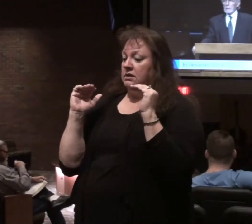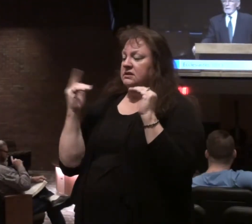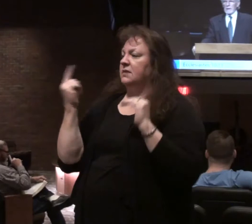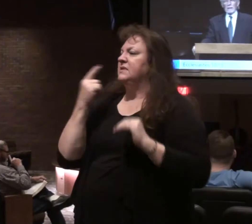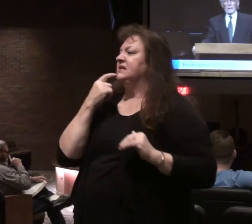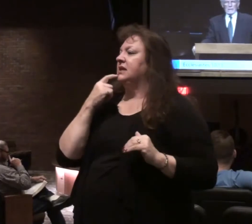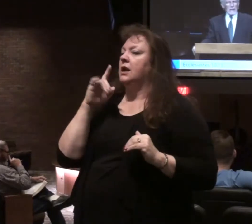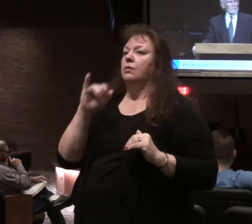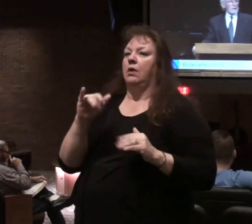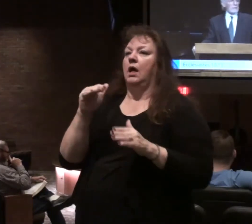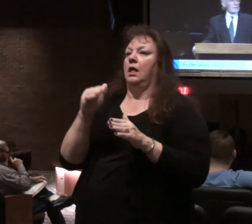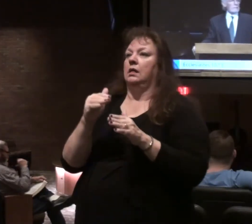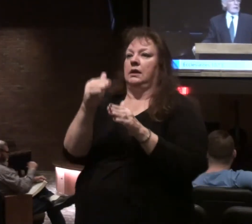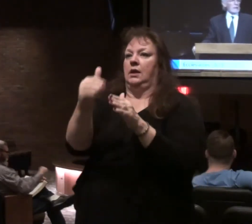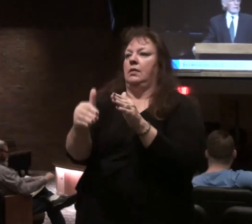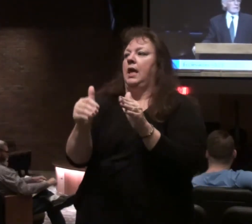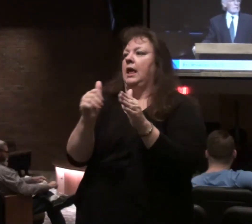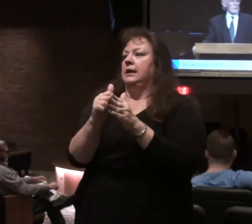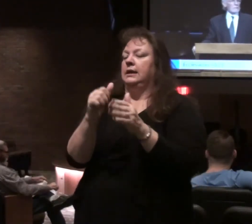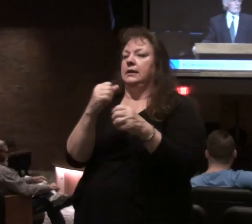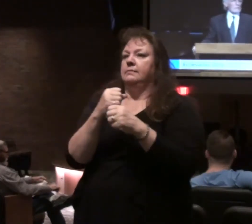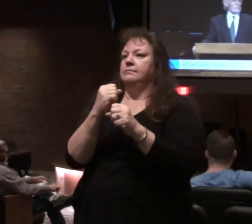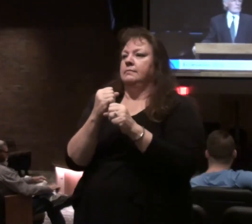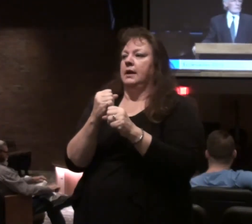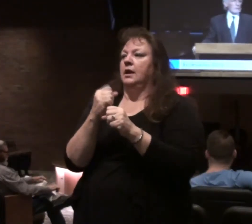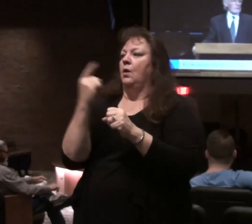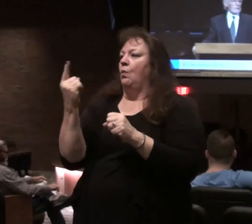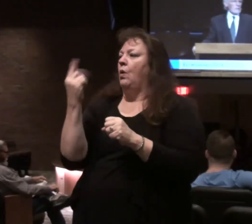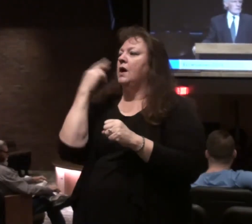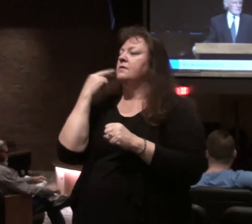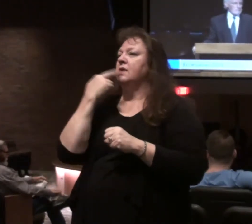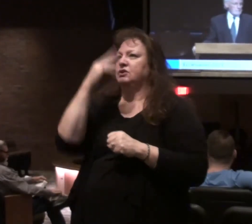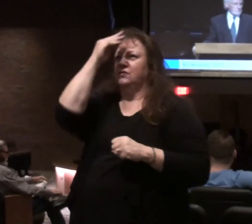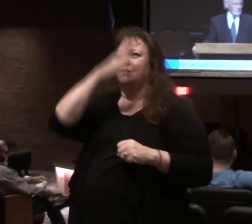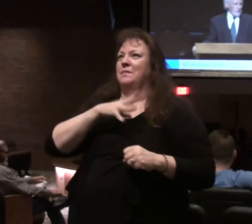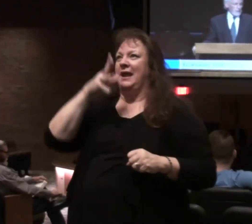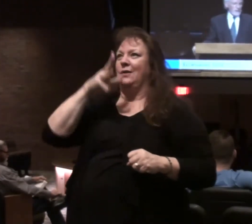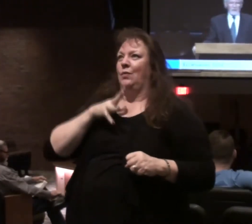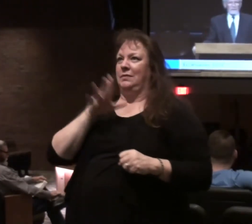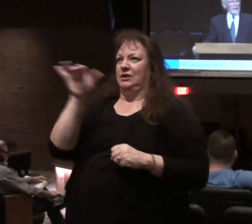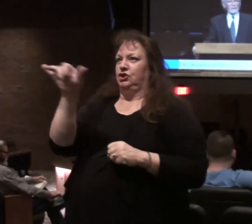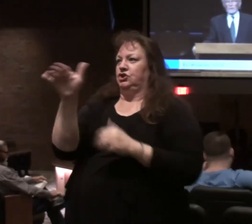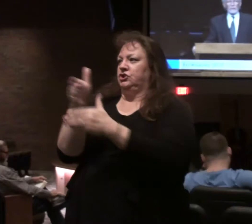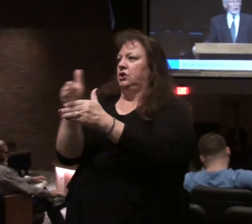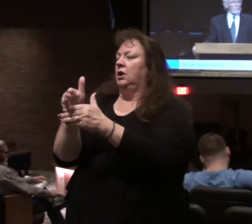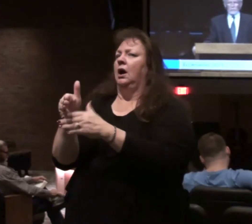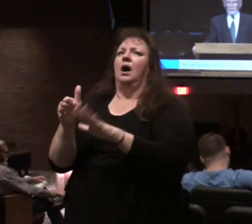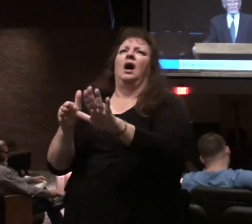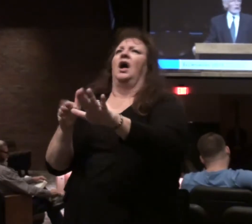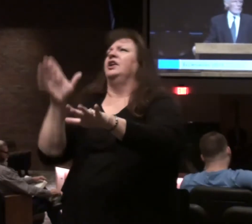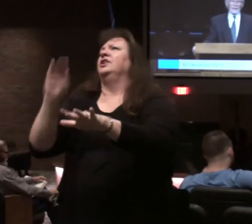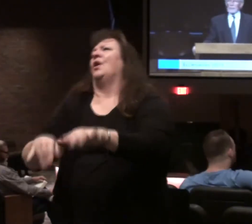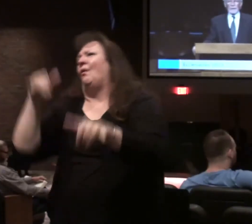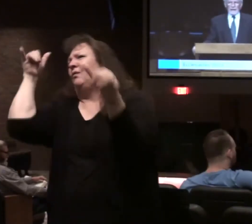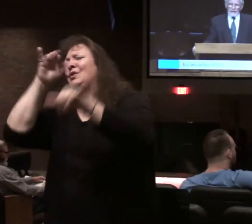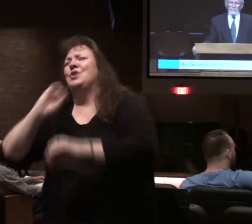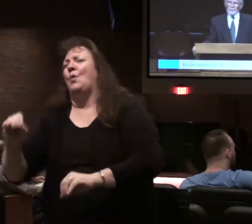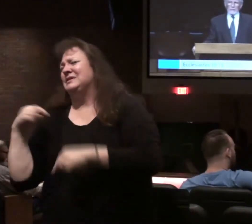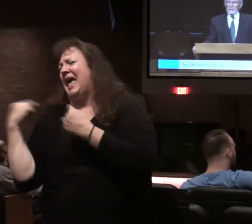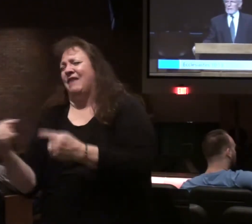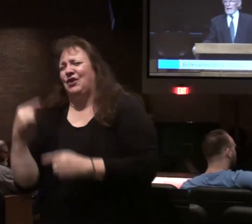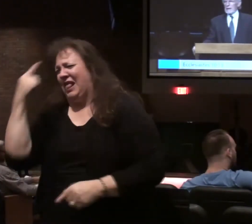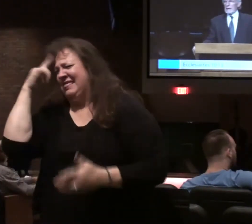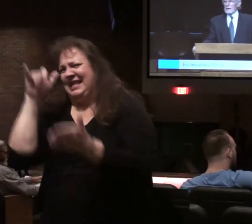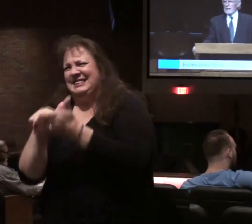argument, well, that'll end up in making one restroom for men and women. That is so foolish. Nobody would